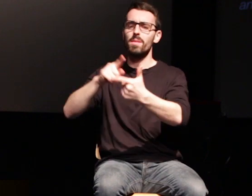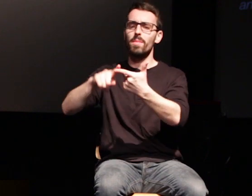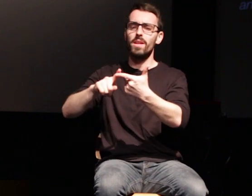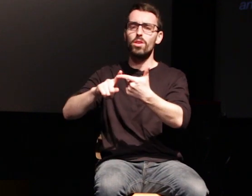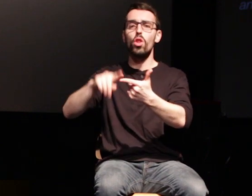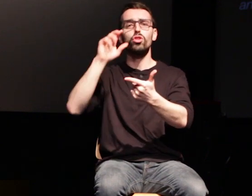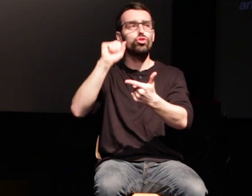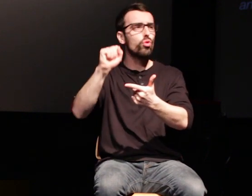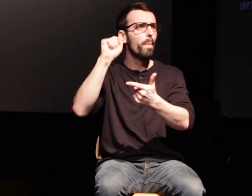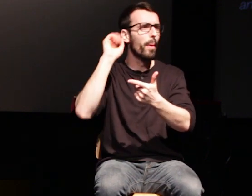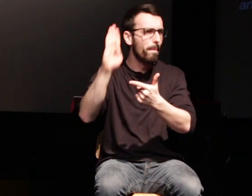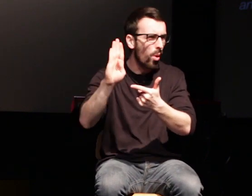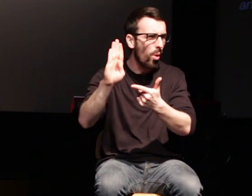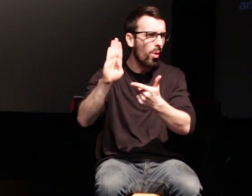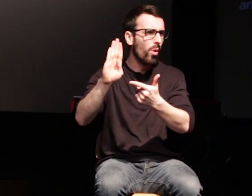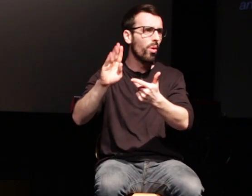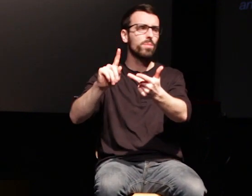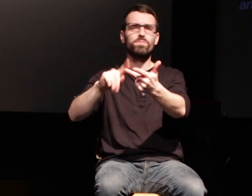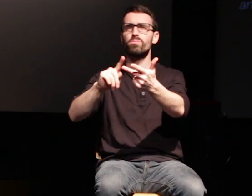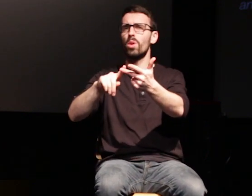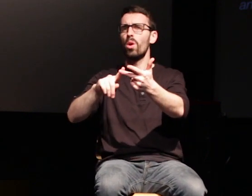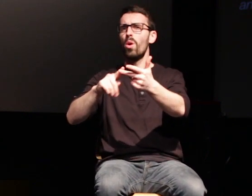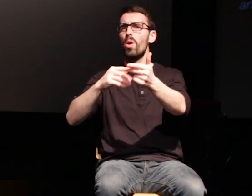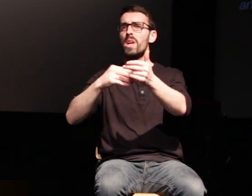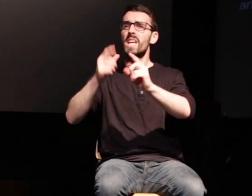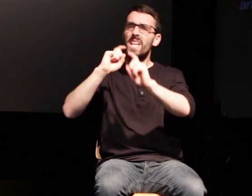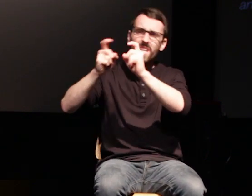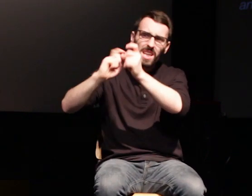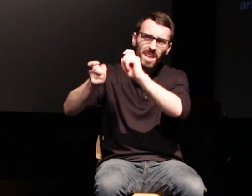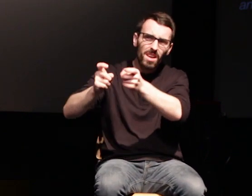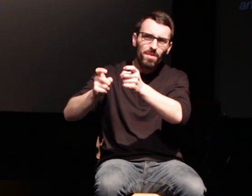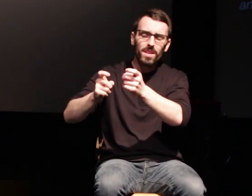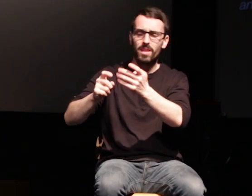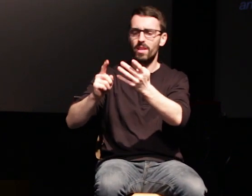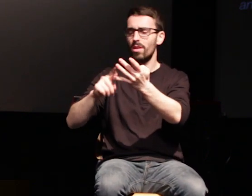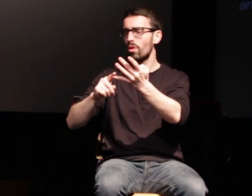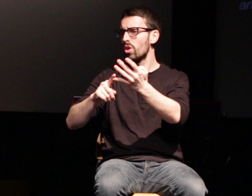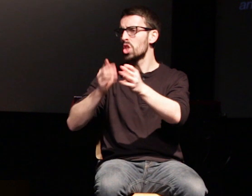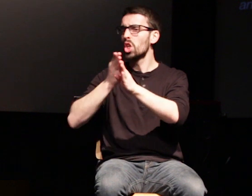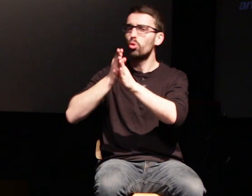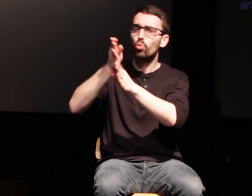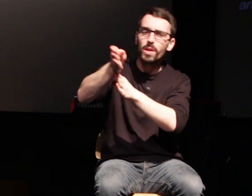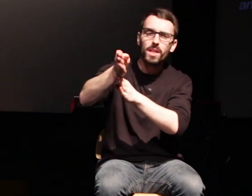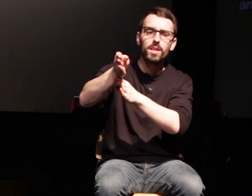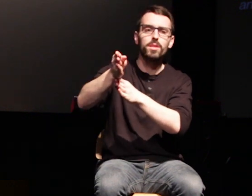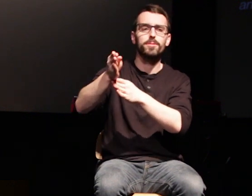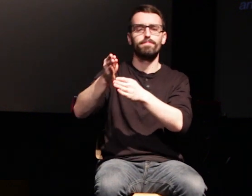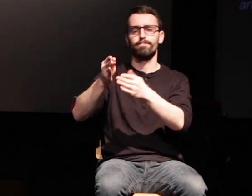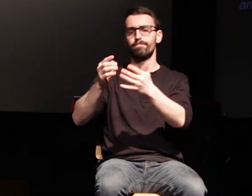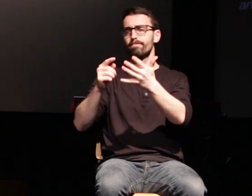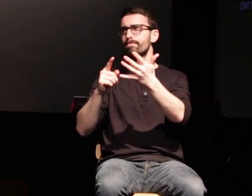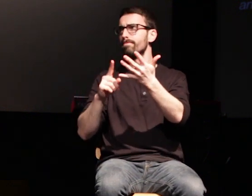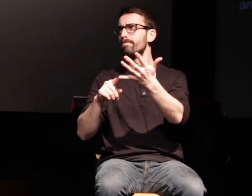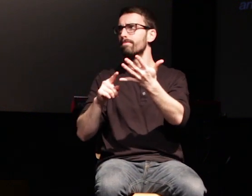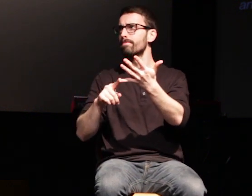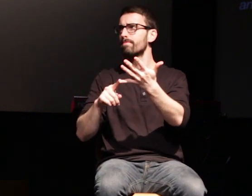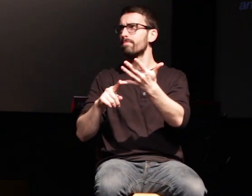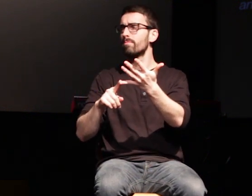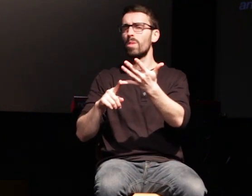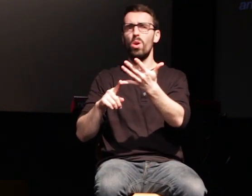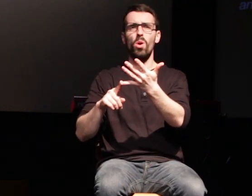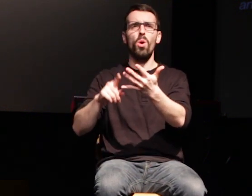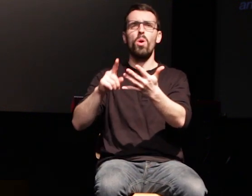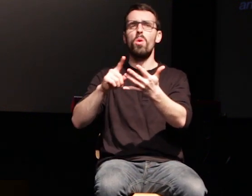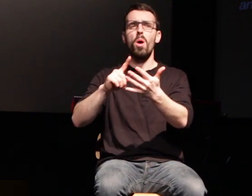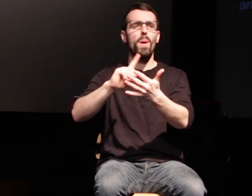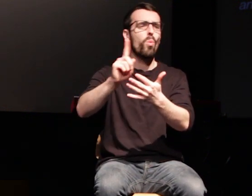comes to shove on giving, or on career, or on where to buy